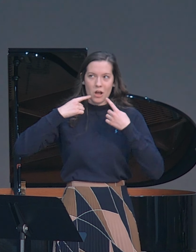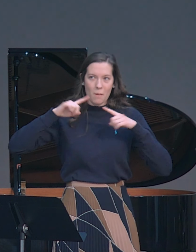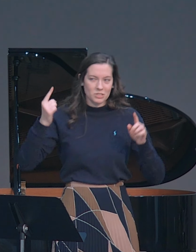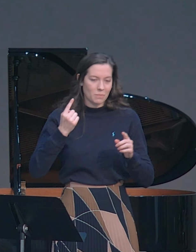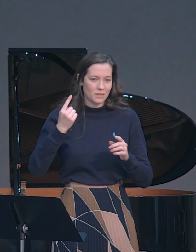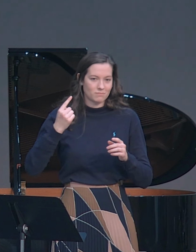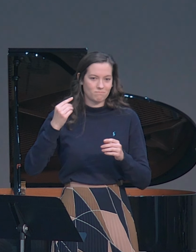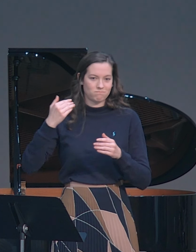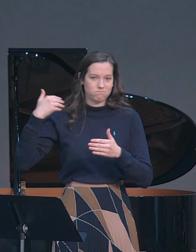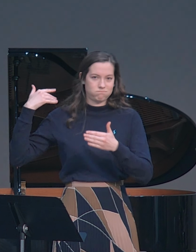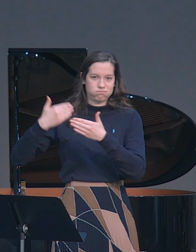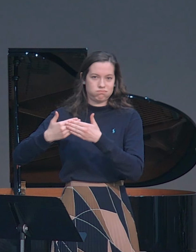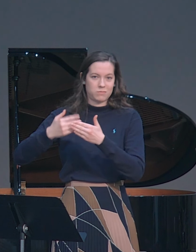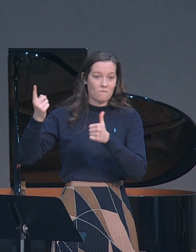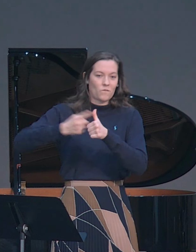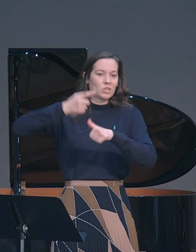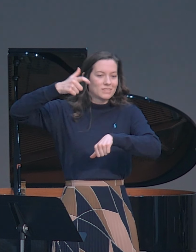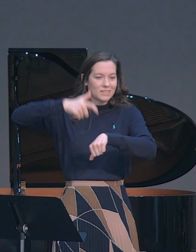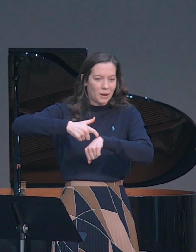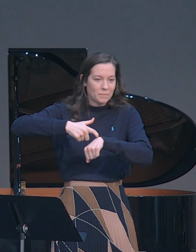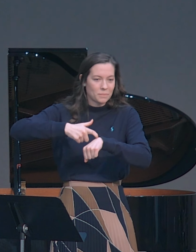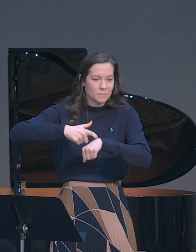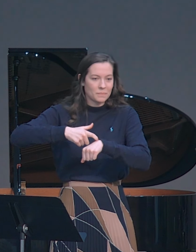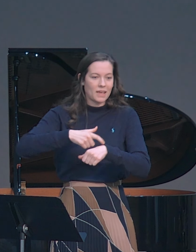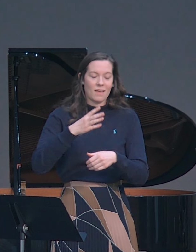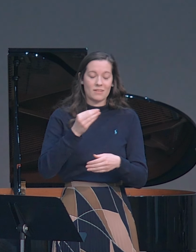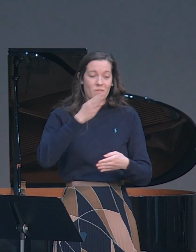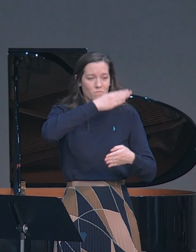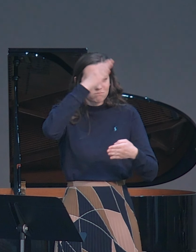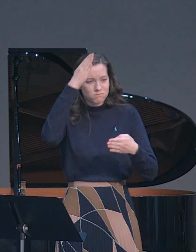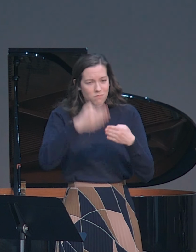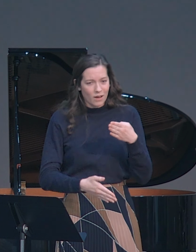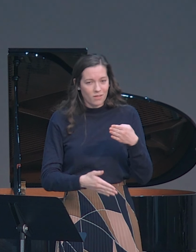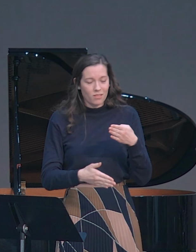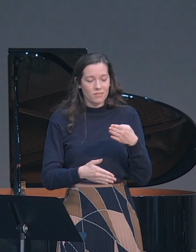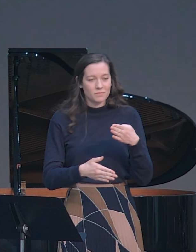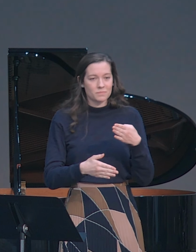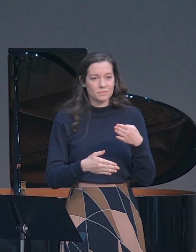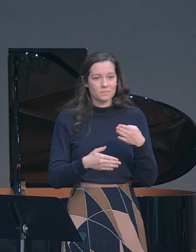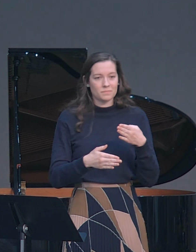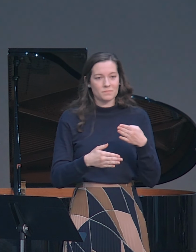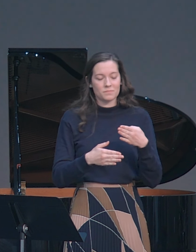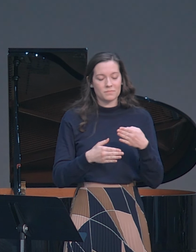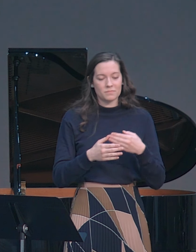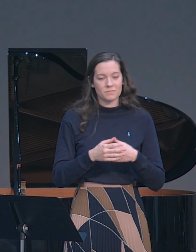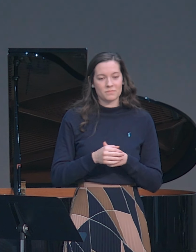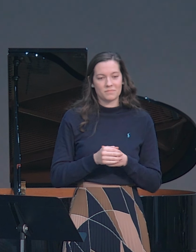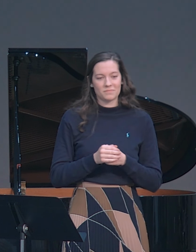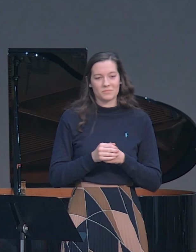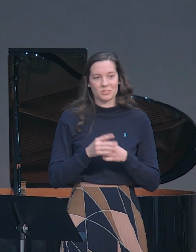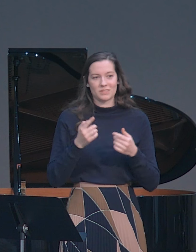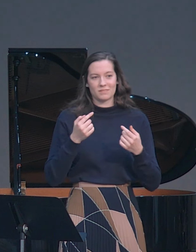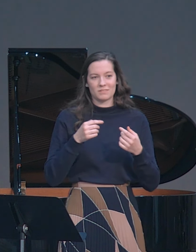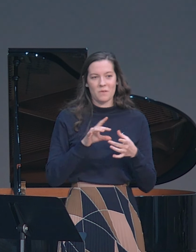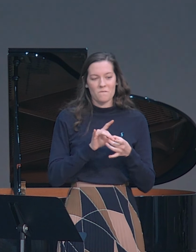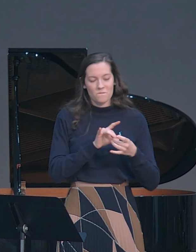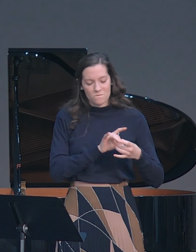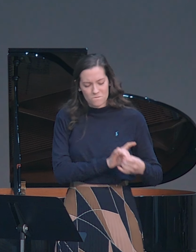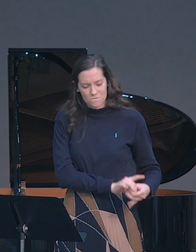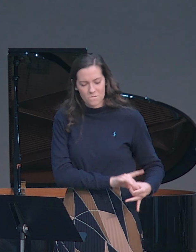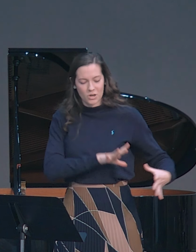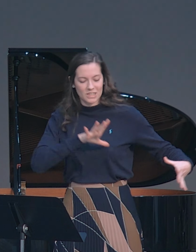sin once and for all, and for all, which delivers the sinner from the